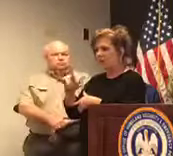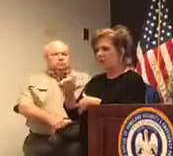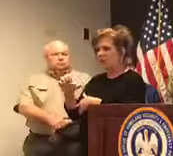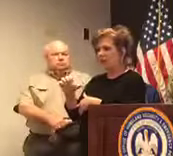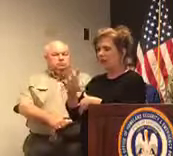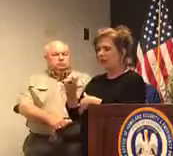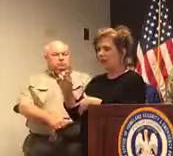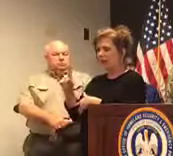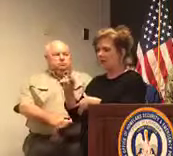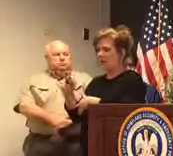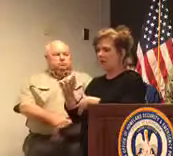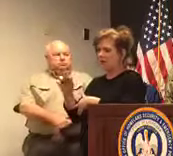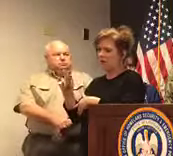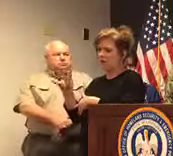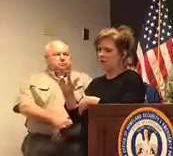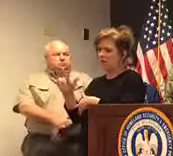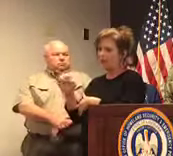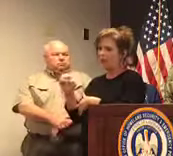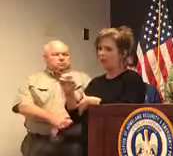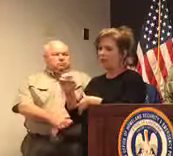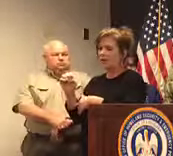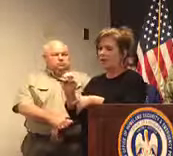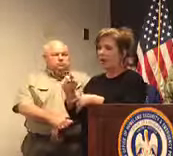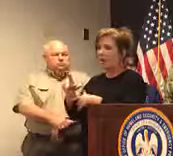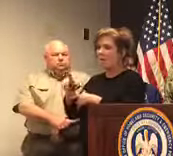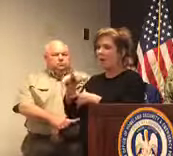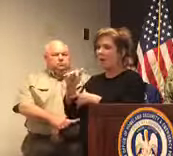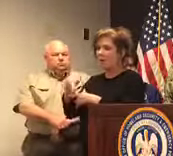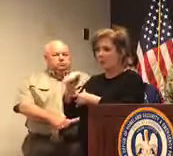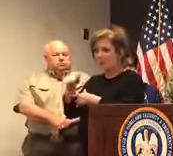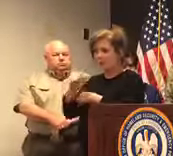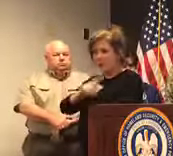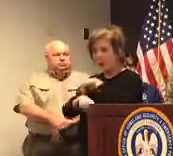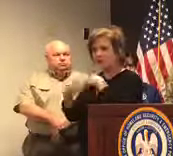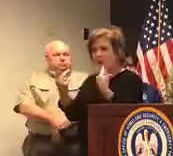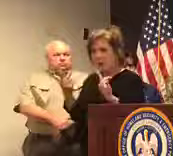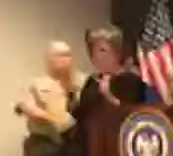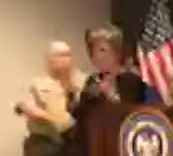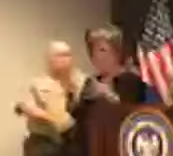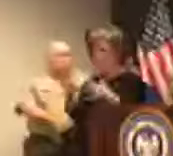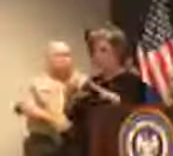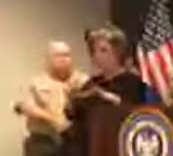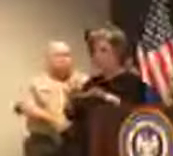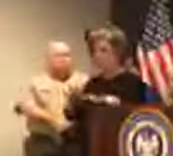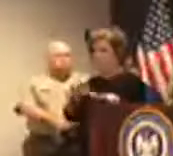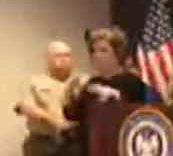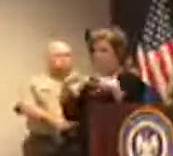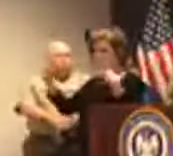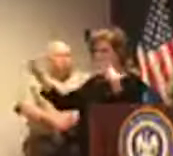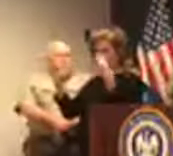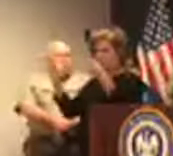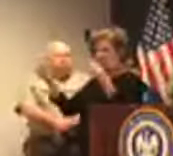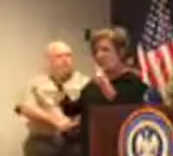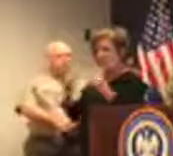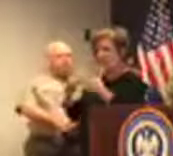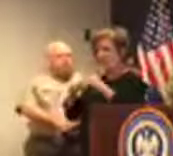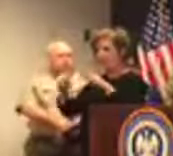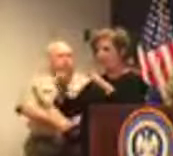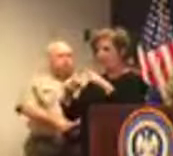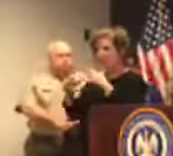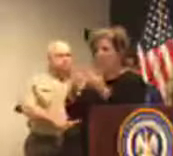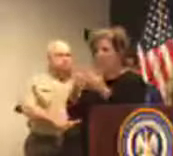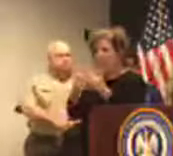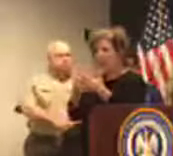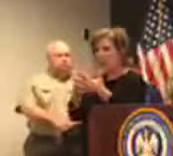Blackman's Parish is always also already evacuated the jail on the east bank of the Mississippi River, and also